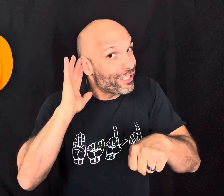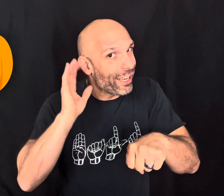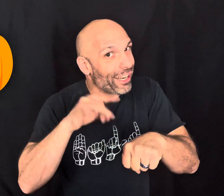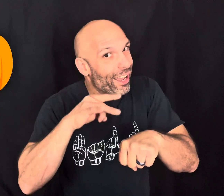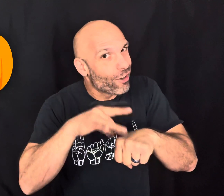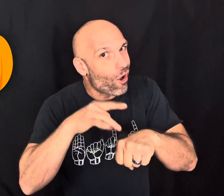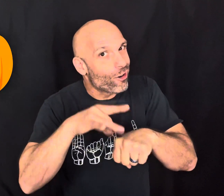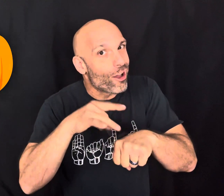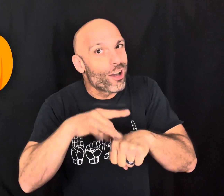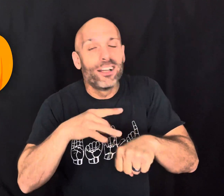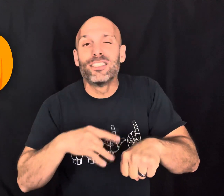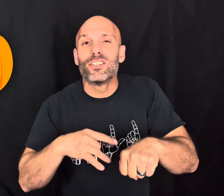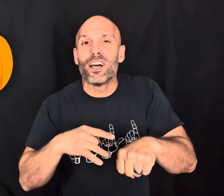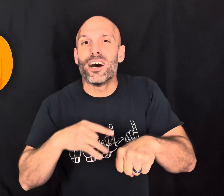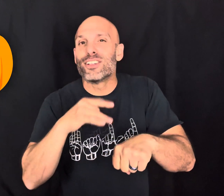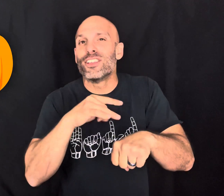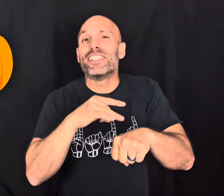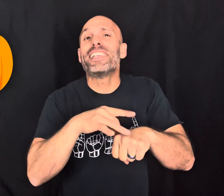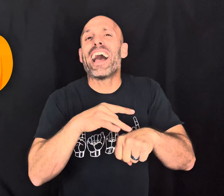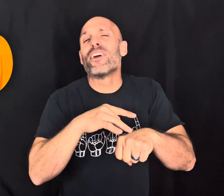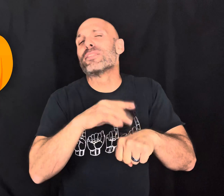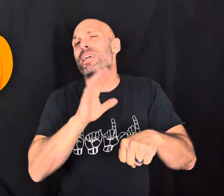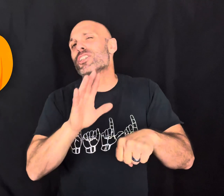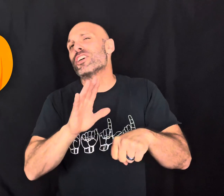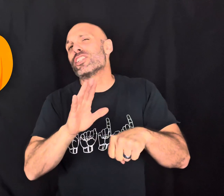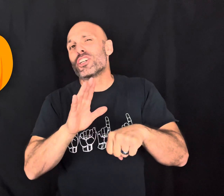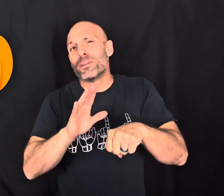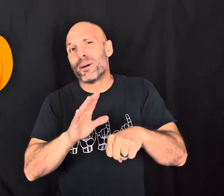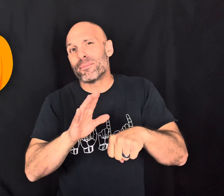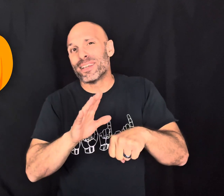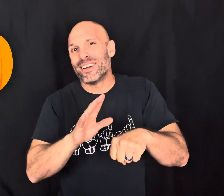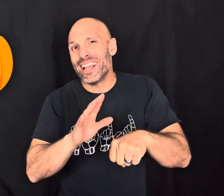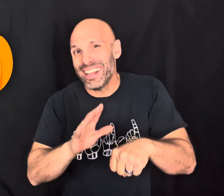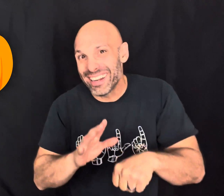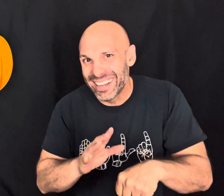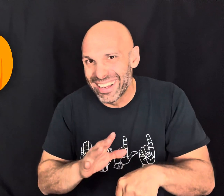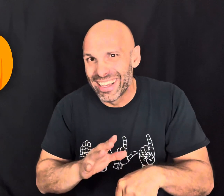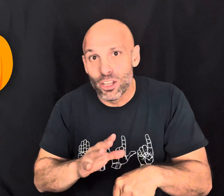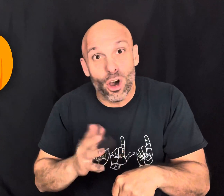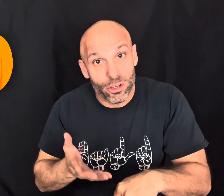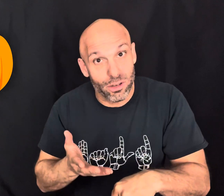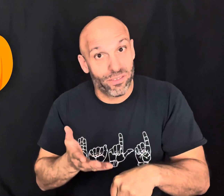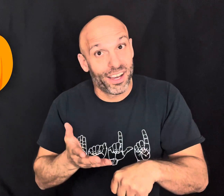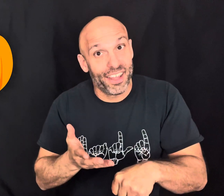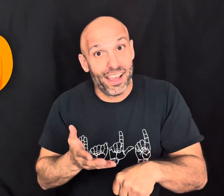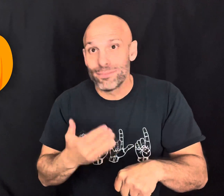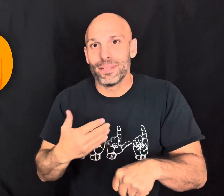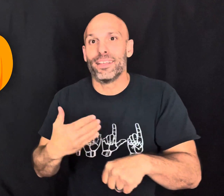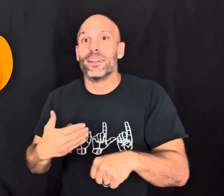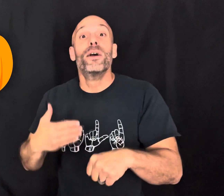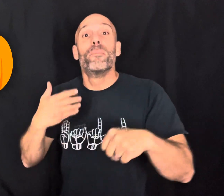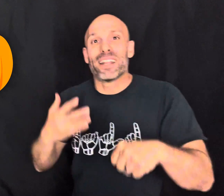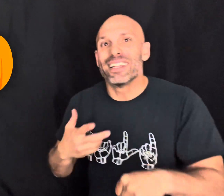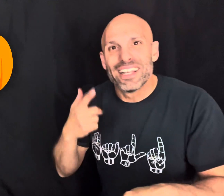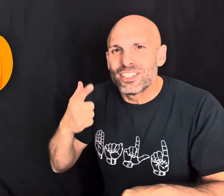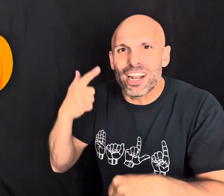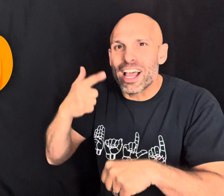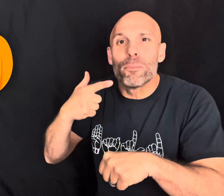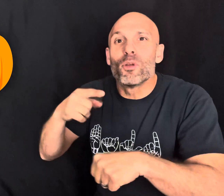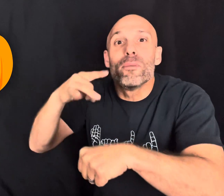listen to the sound to make sure it's a good pumpkin, right? Oh, you never done that? Me either. But trying to help you remember